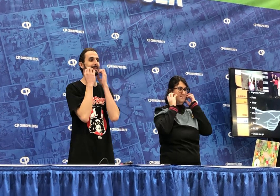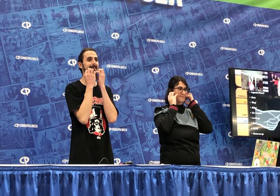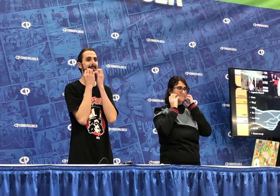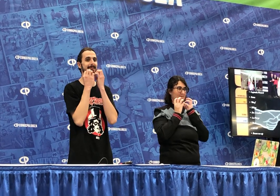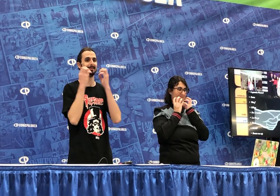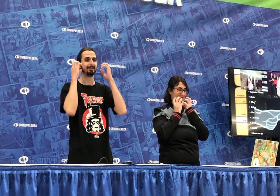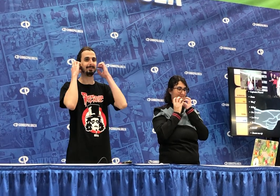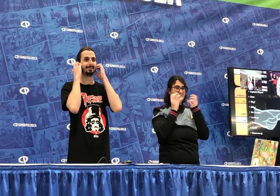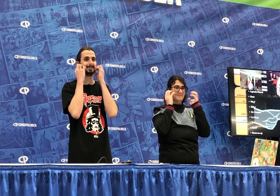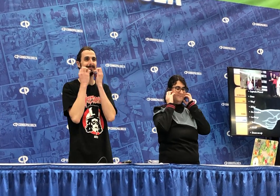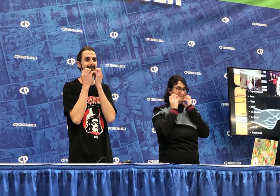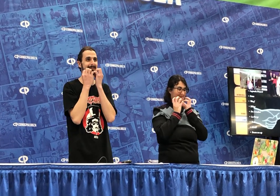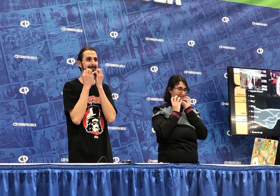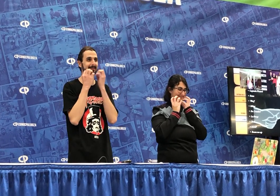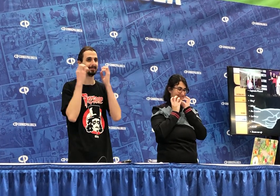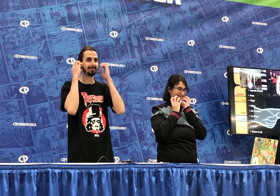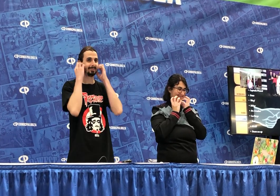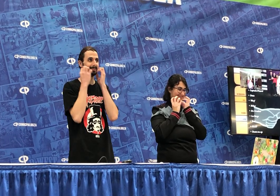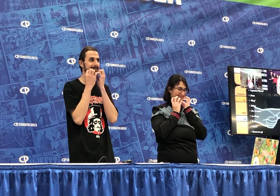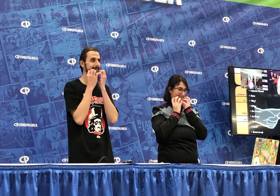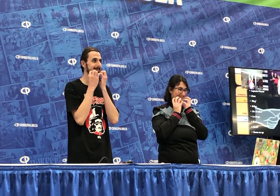Riker, Riker, that nice beard.